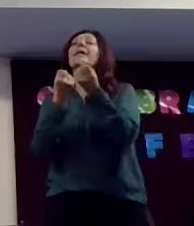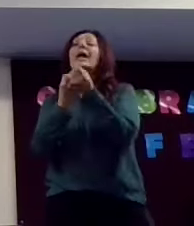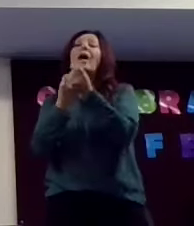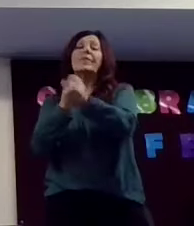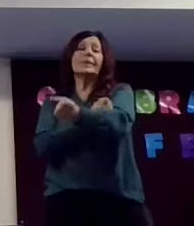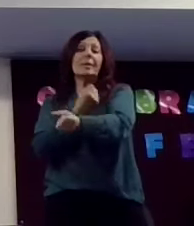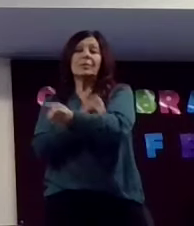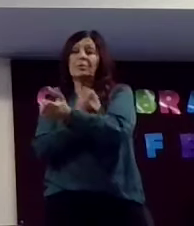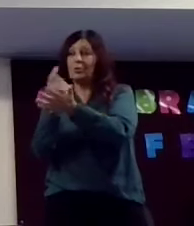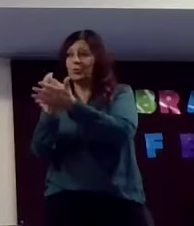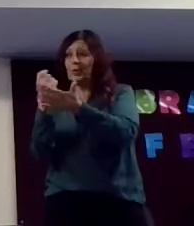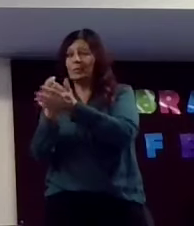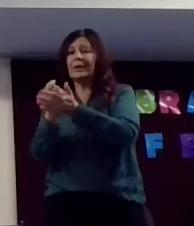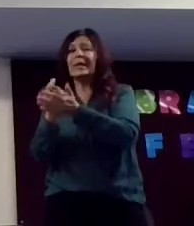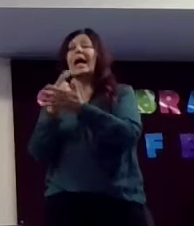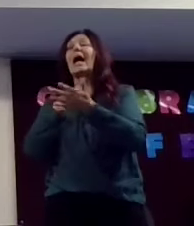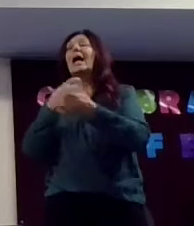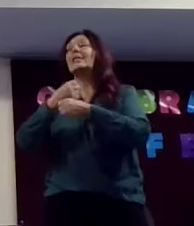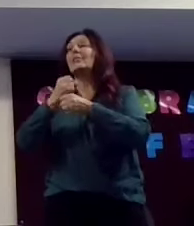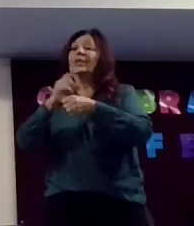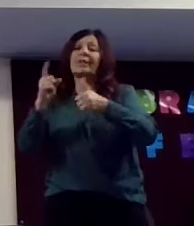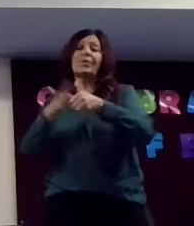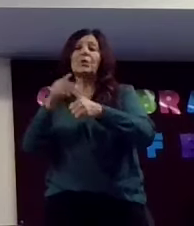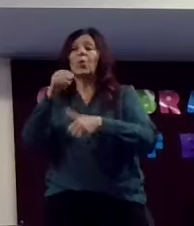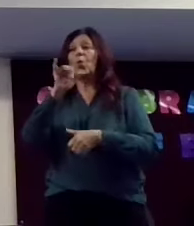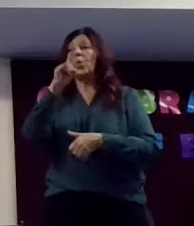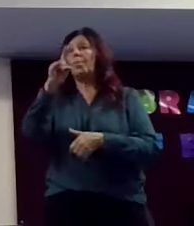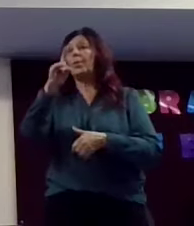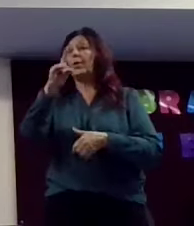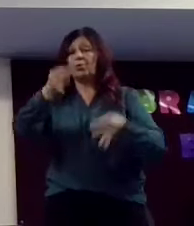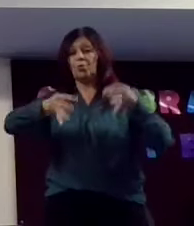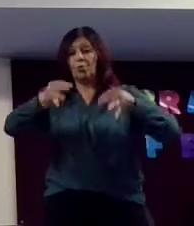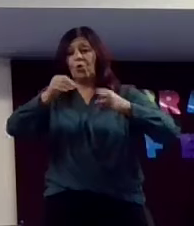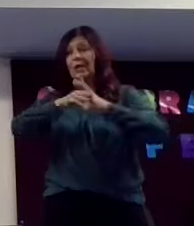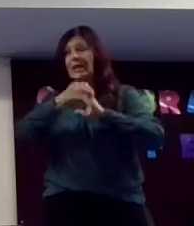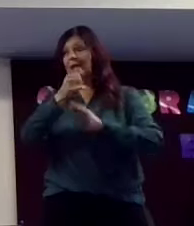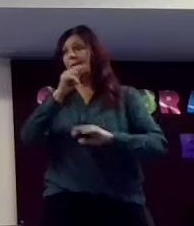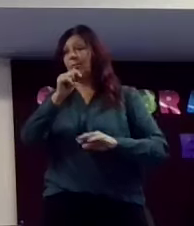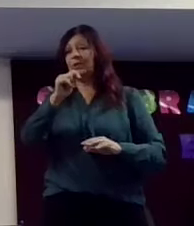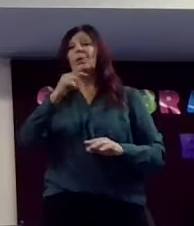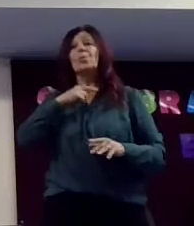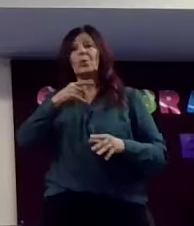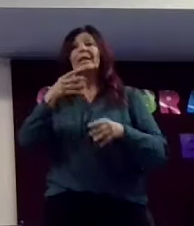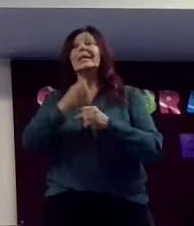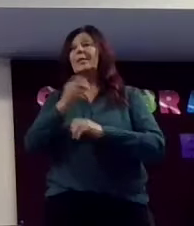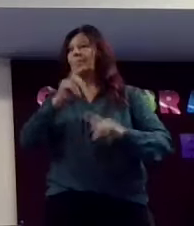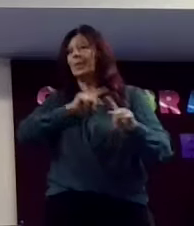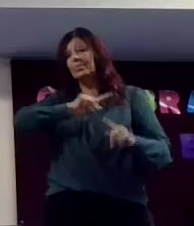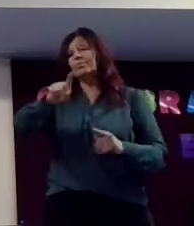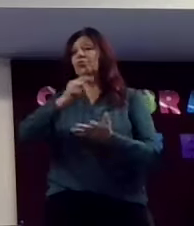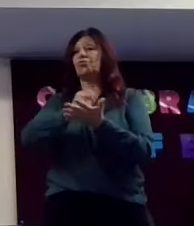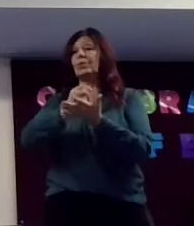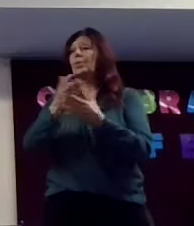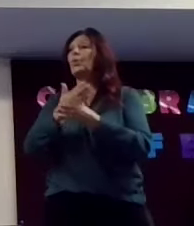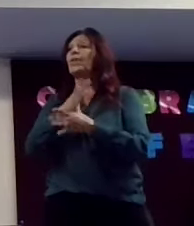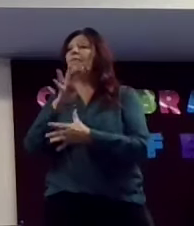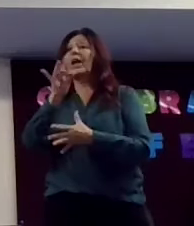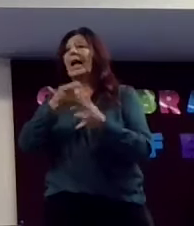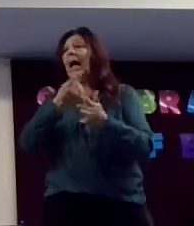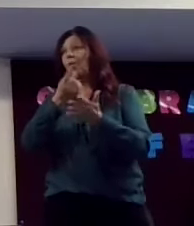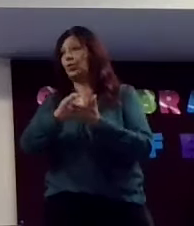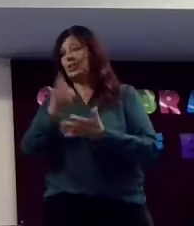of substance abuse treatment. I created the first opioid court in a town court in Amherst, and we get individuals into treatment within 48